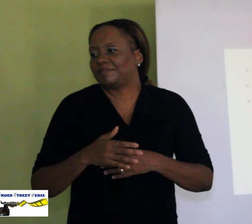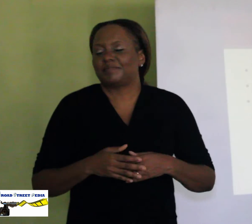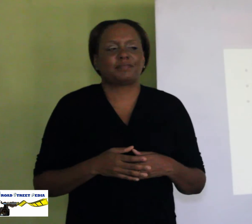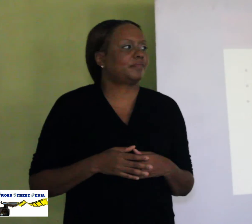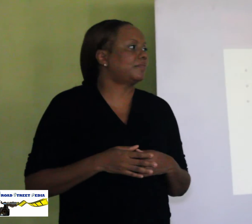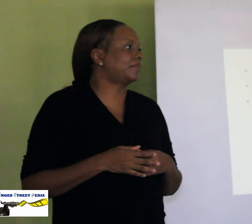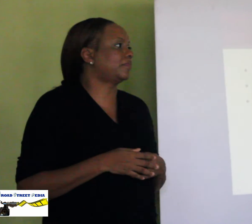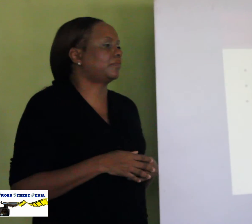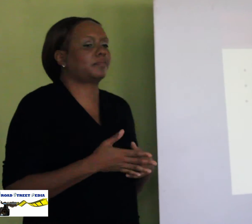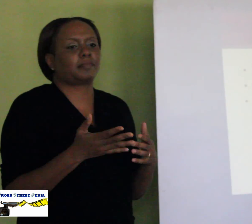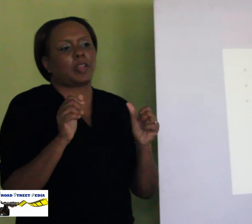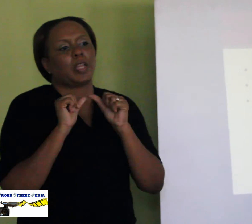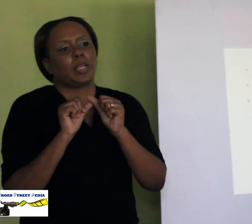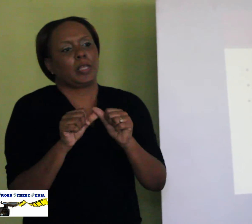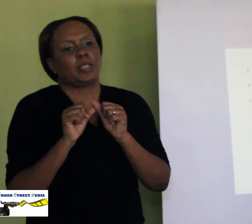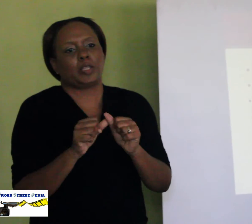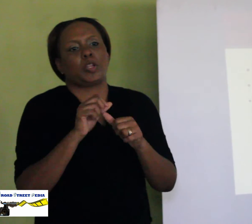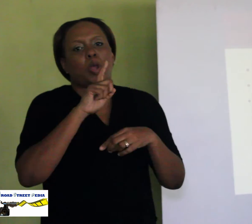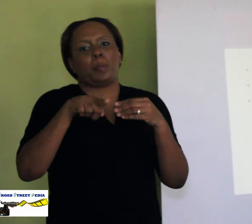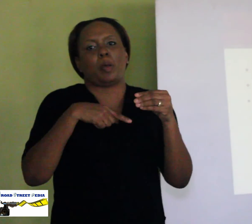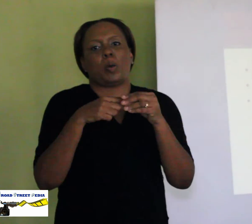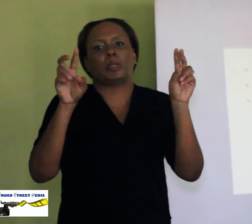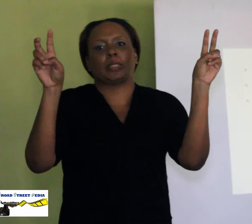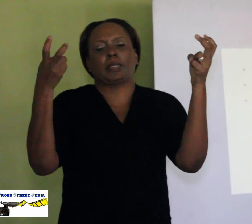well. Just to continue in terms of the nitrogen